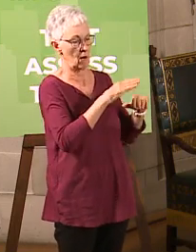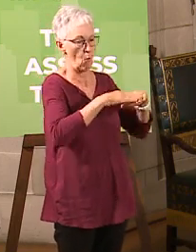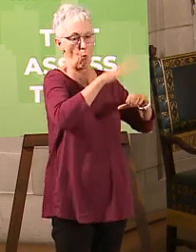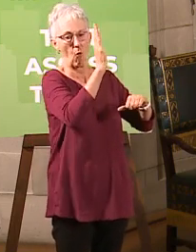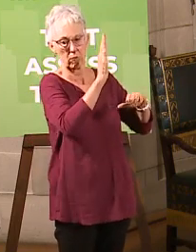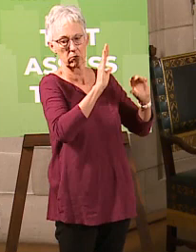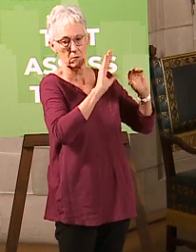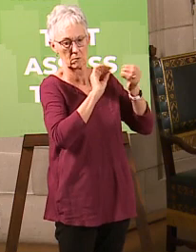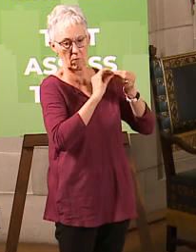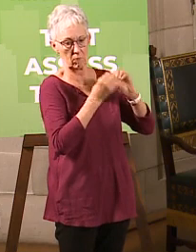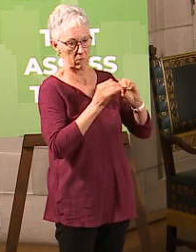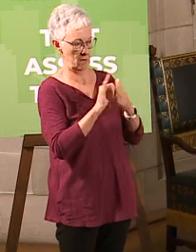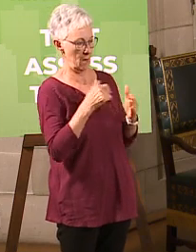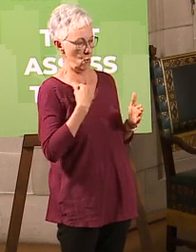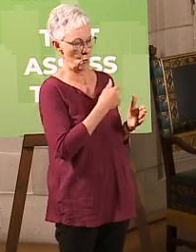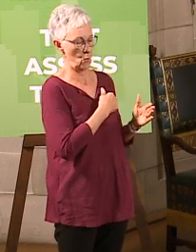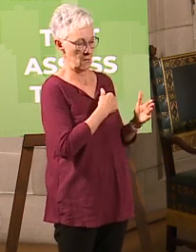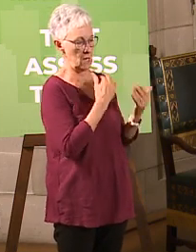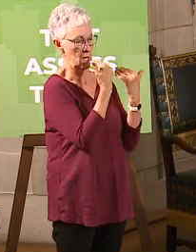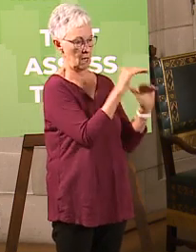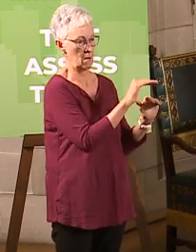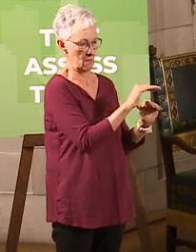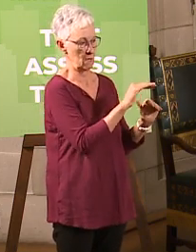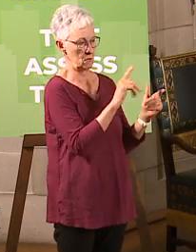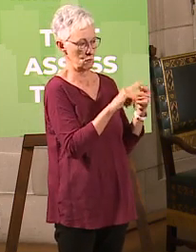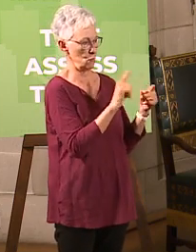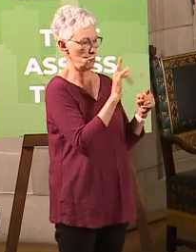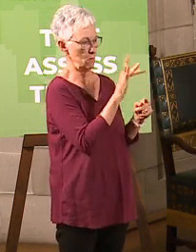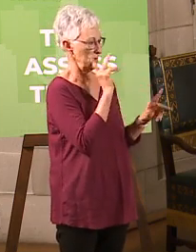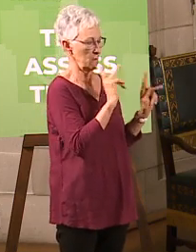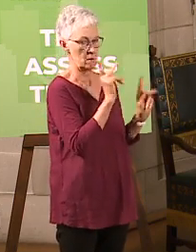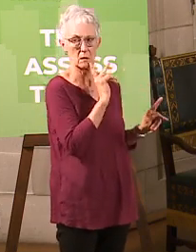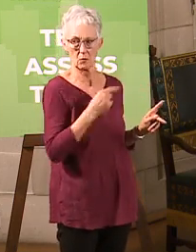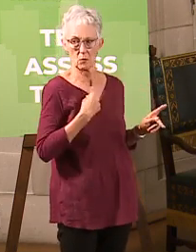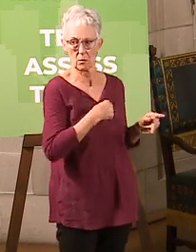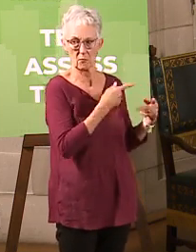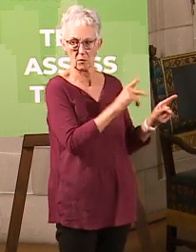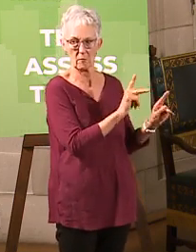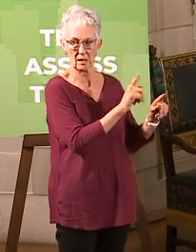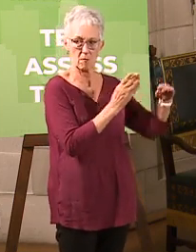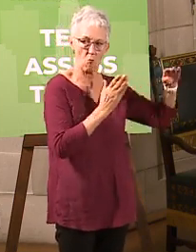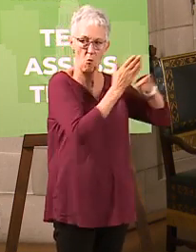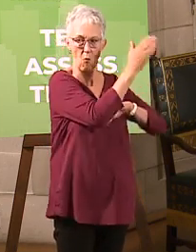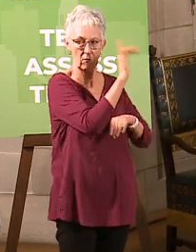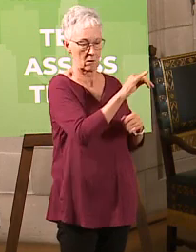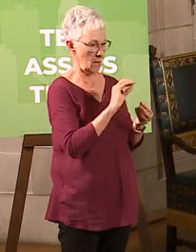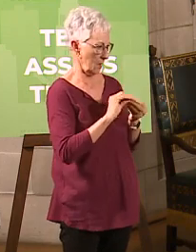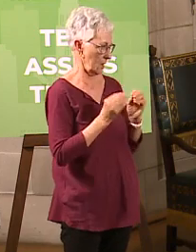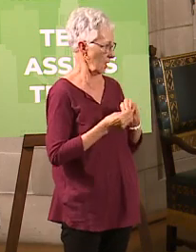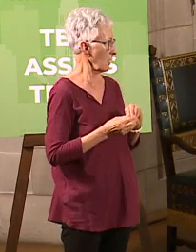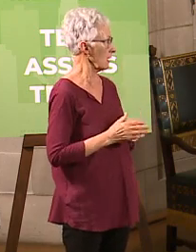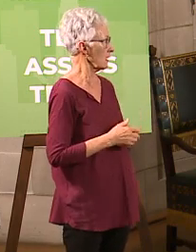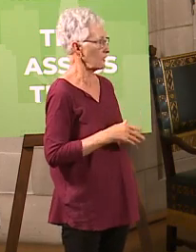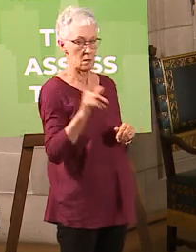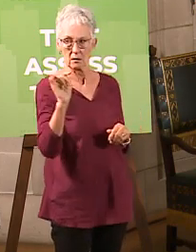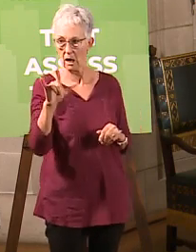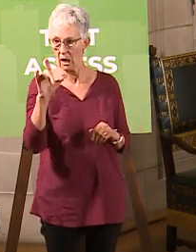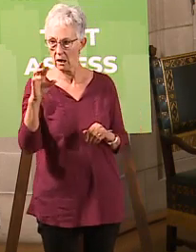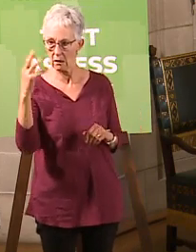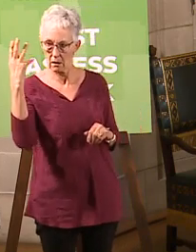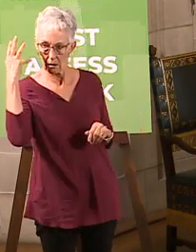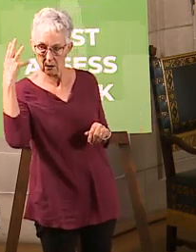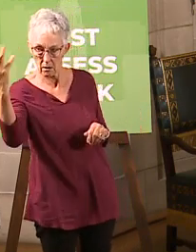case that the balance weighed in favor of the First Amendment rights of the protesters to be able to have crowd sizes larger than what